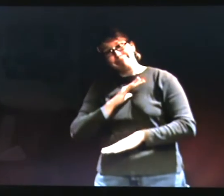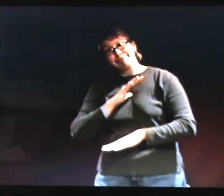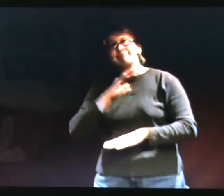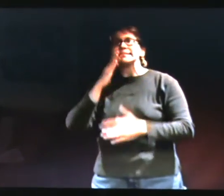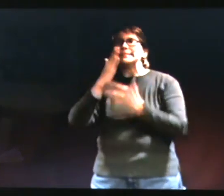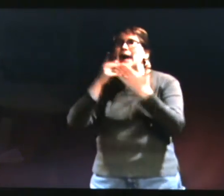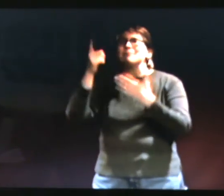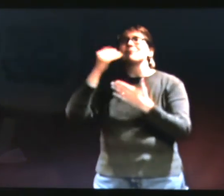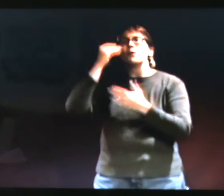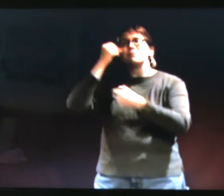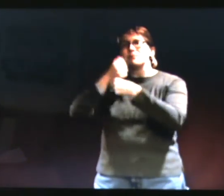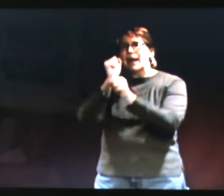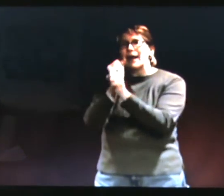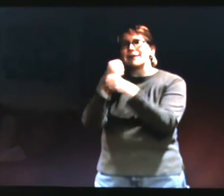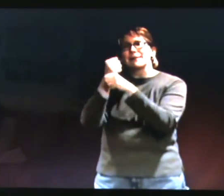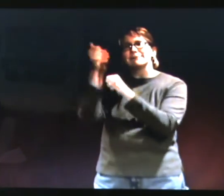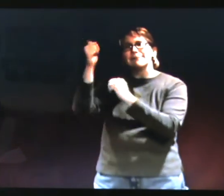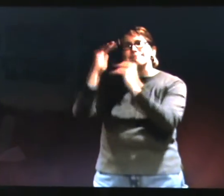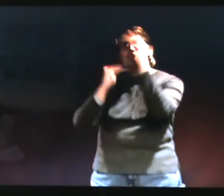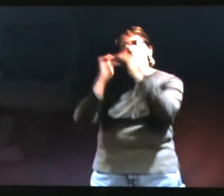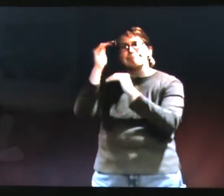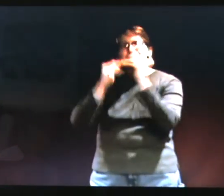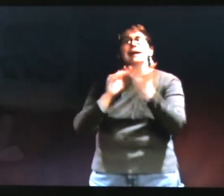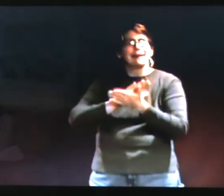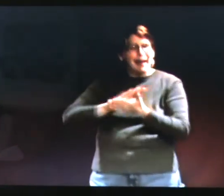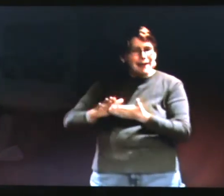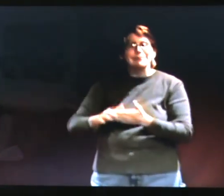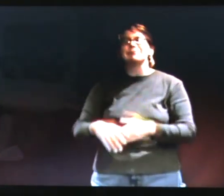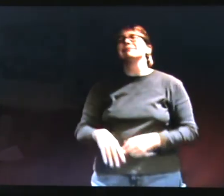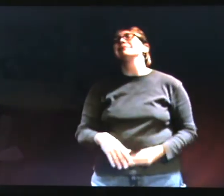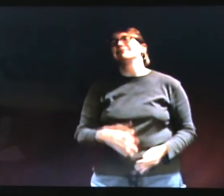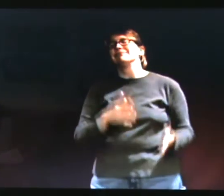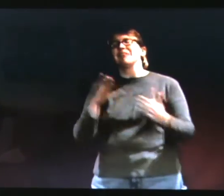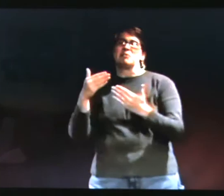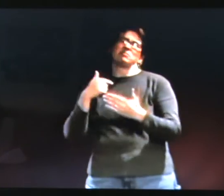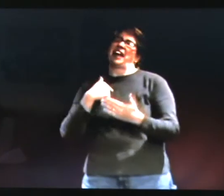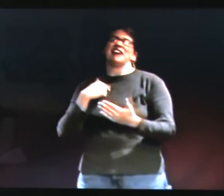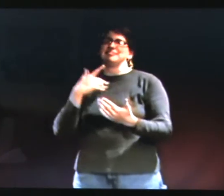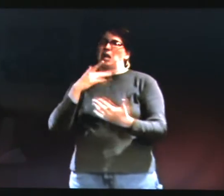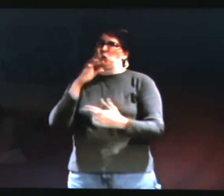Wood is cool. It's homemade, so they built it there. It's really nice.